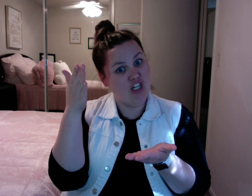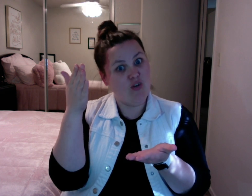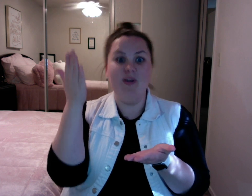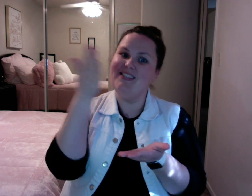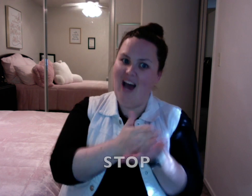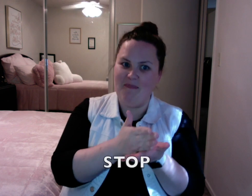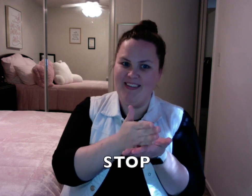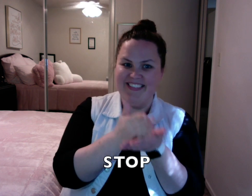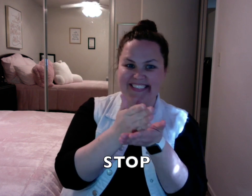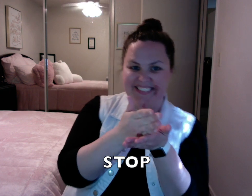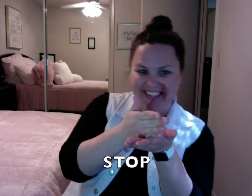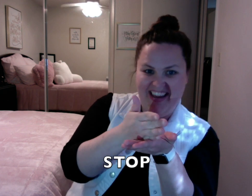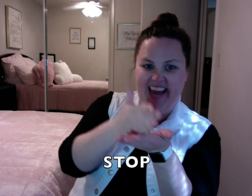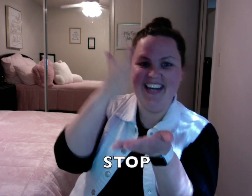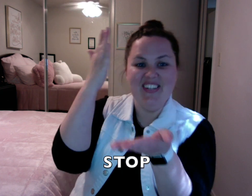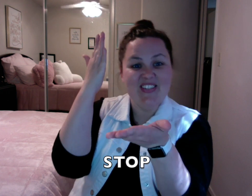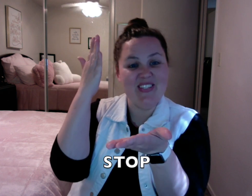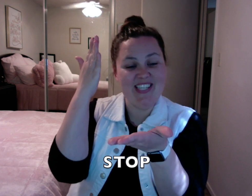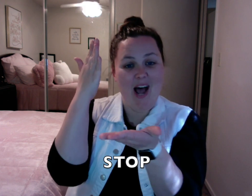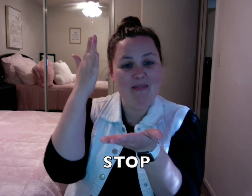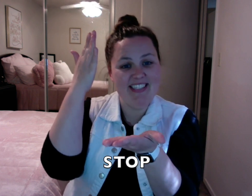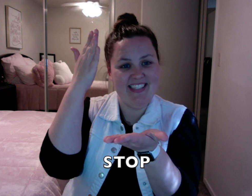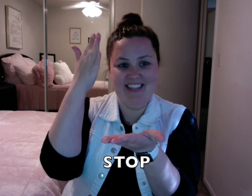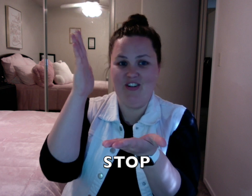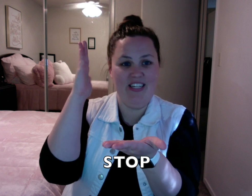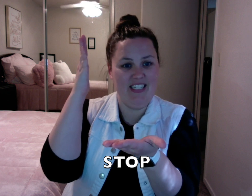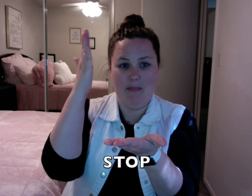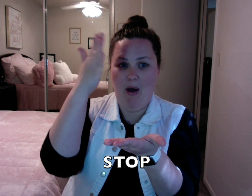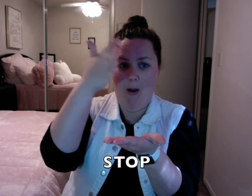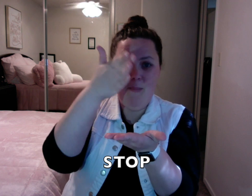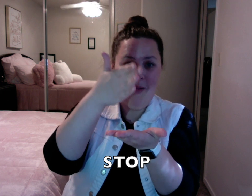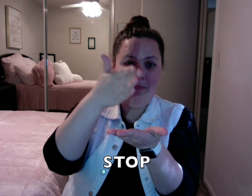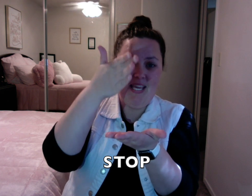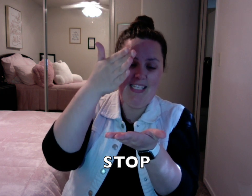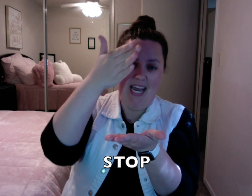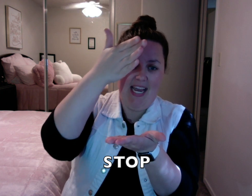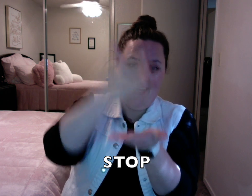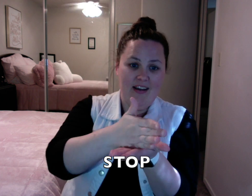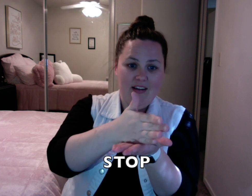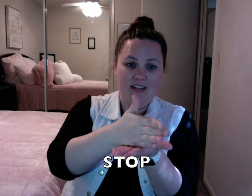with stop. Okay, so stop is literally just the palm, pinky side,